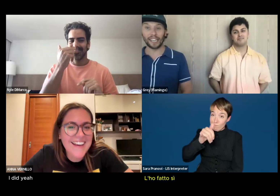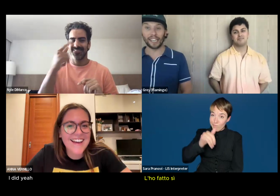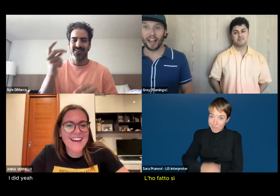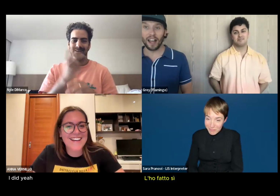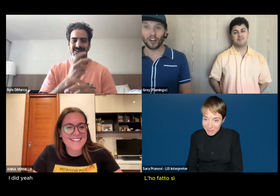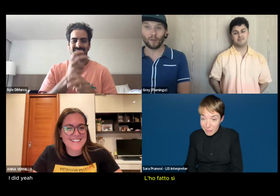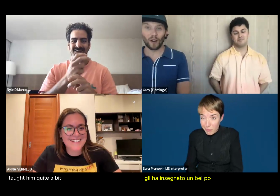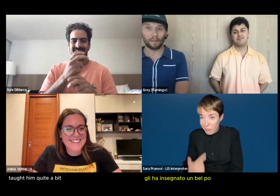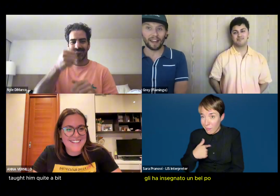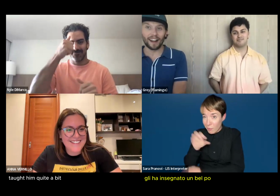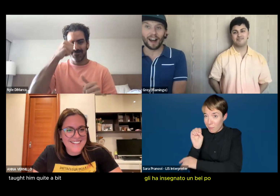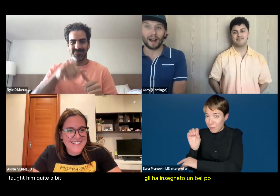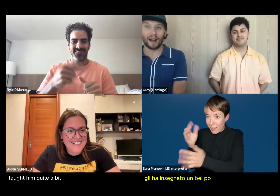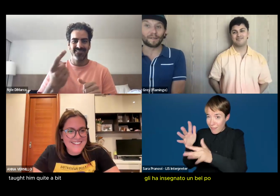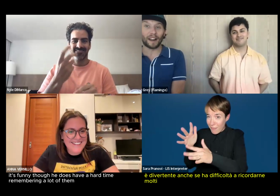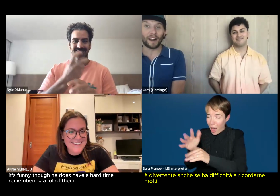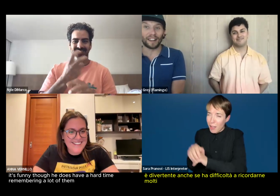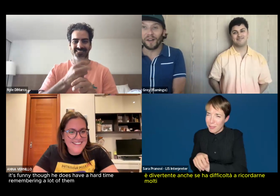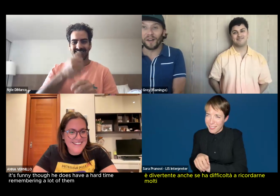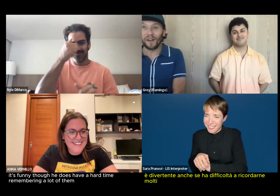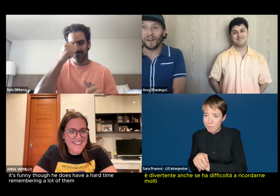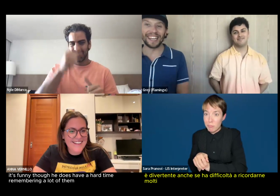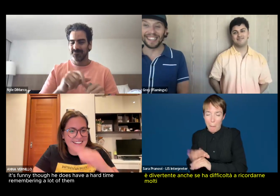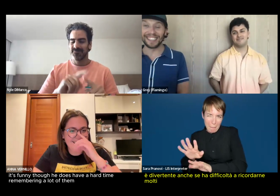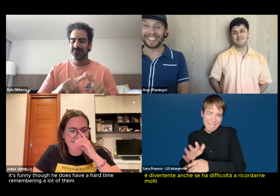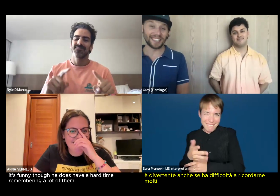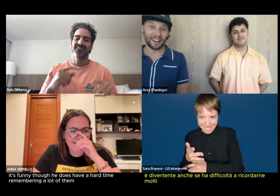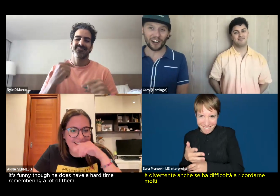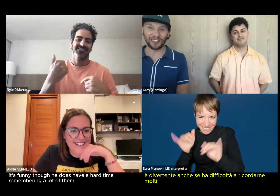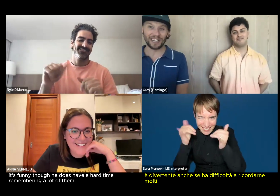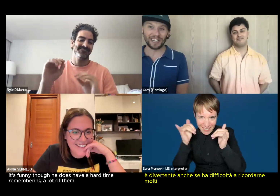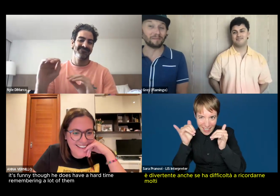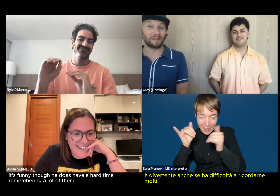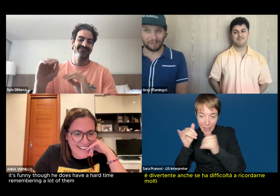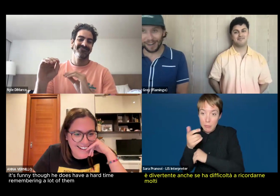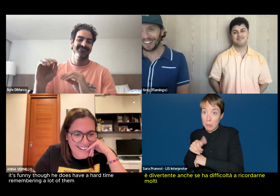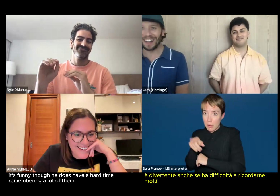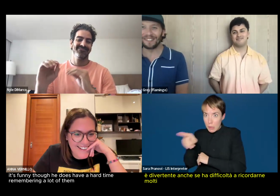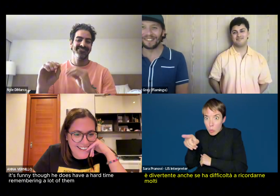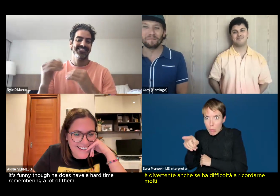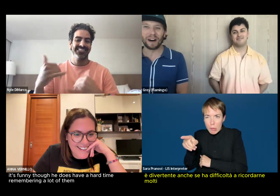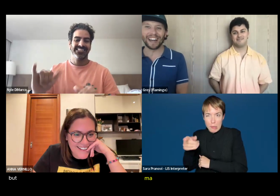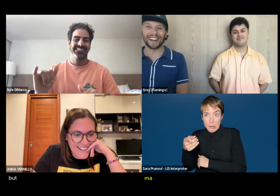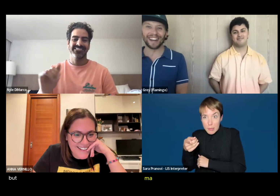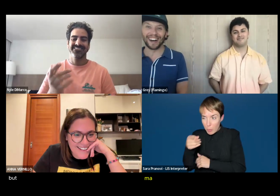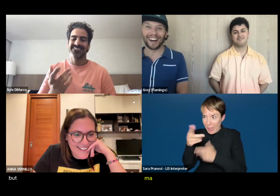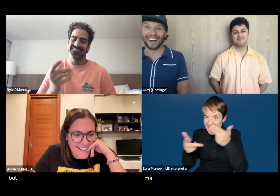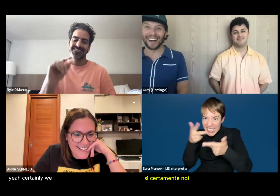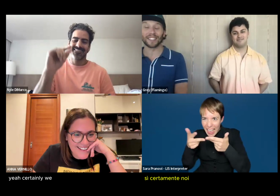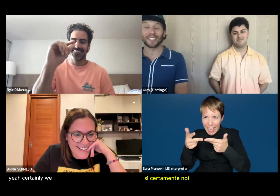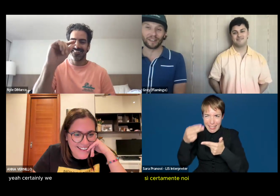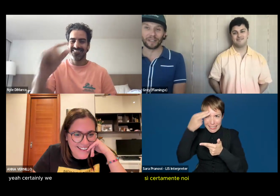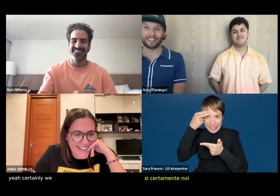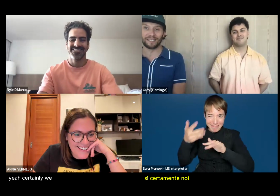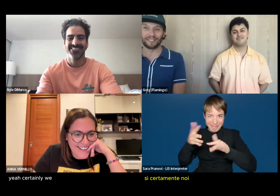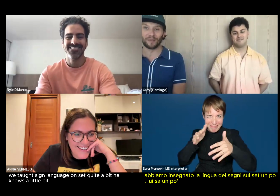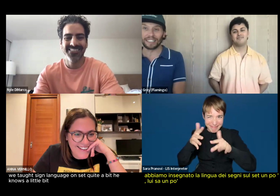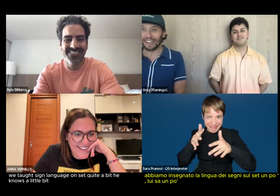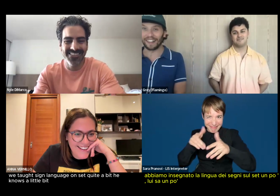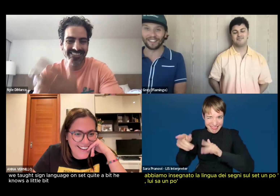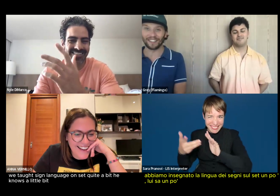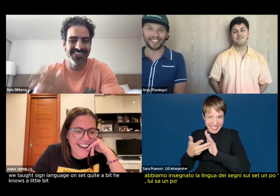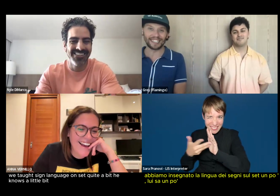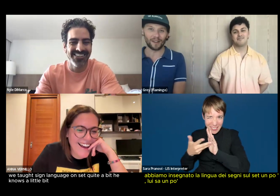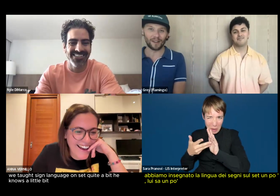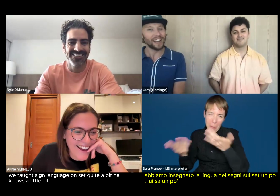Yeah, I did. Yeah, taught him quite a bit. It's funny though, he does have a hard time remembering a lot of them, but yeah, certainly we